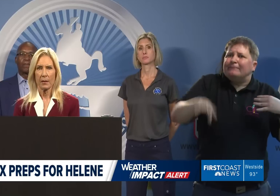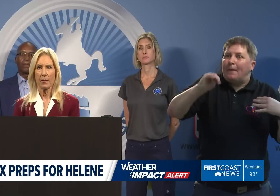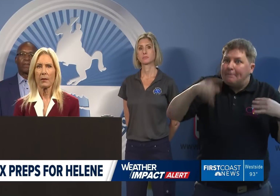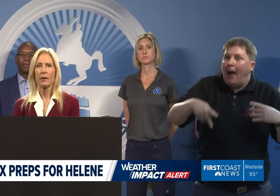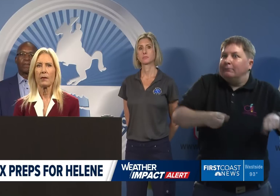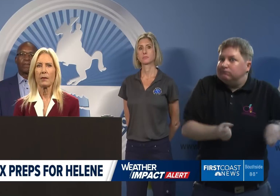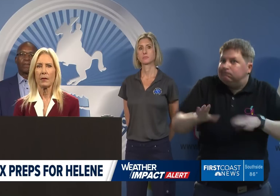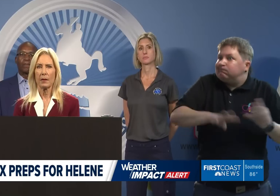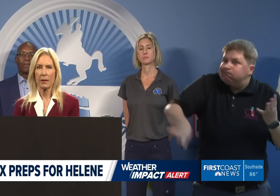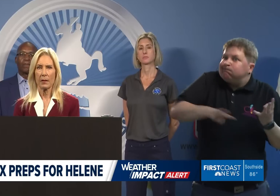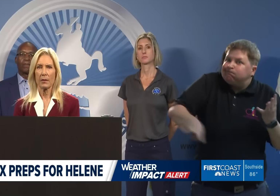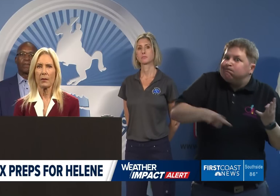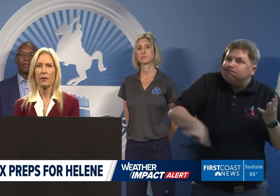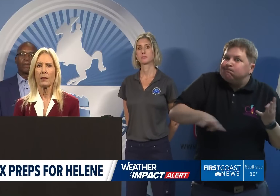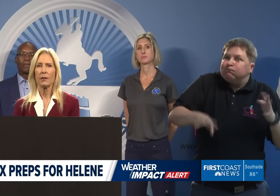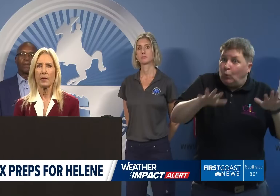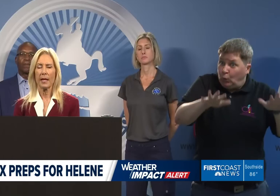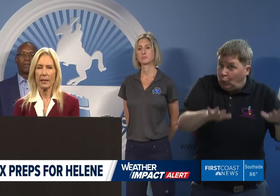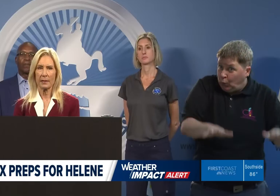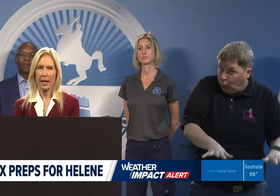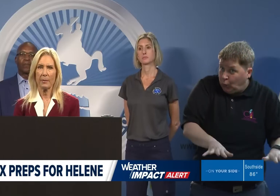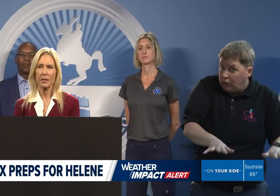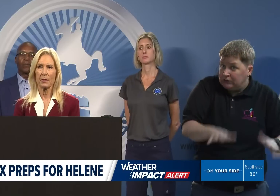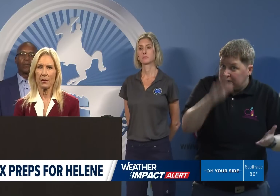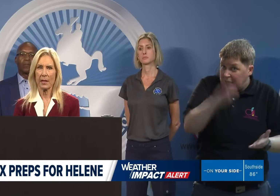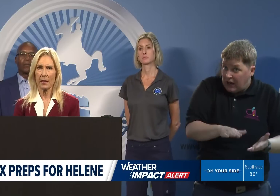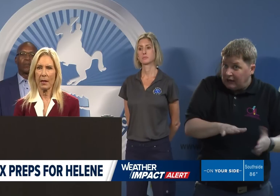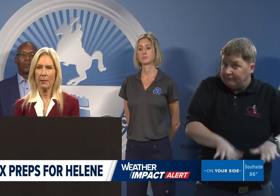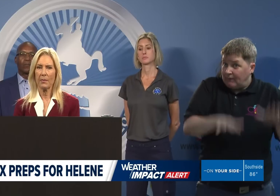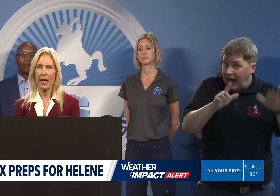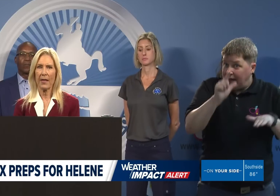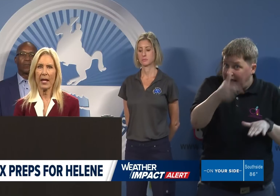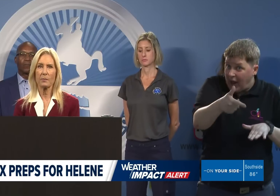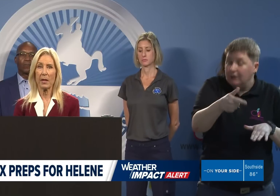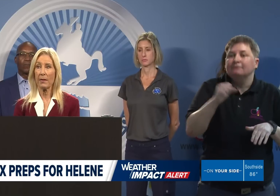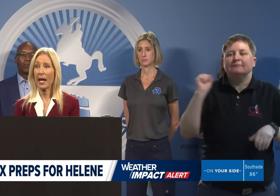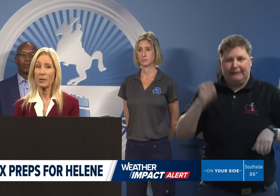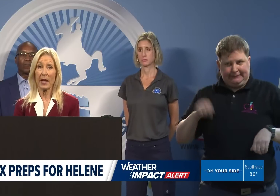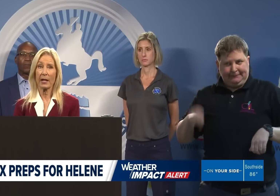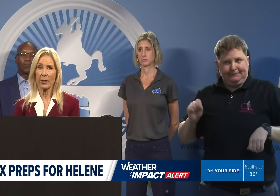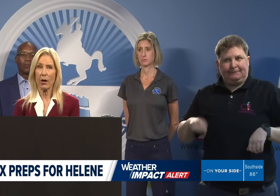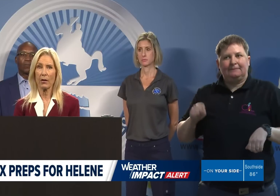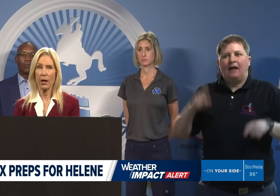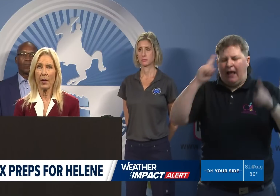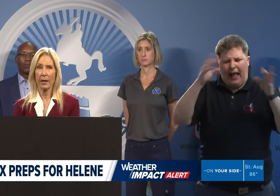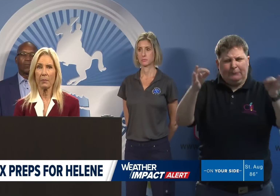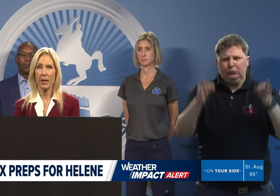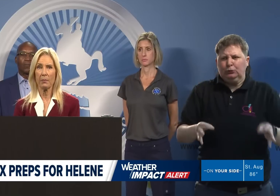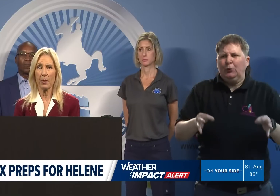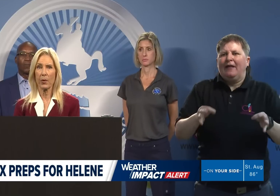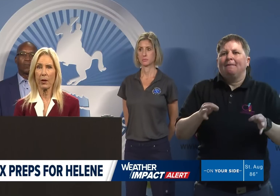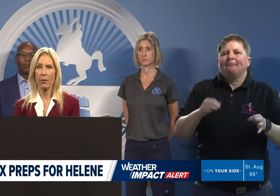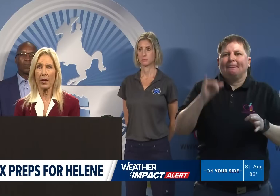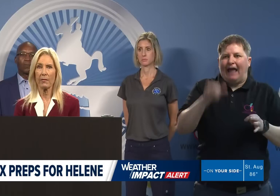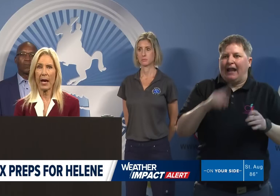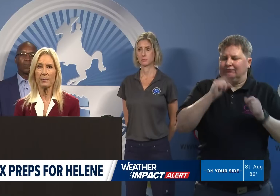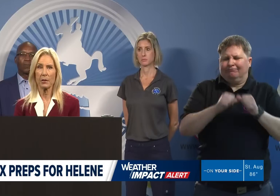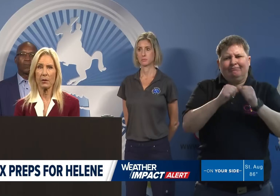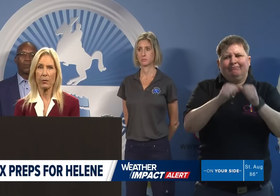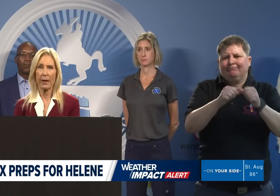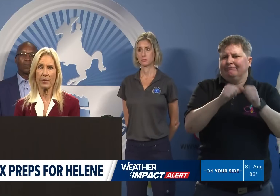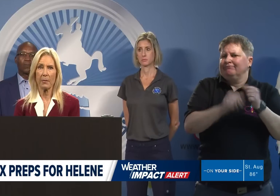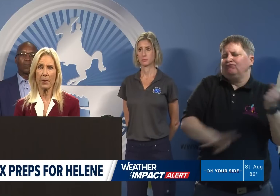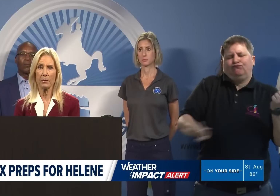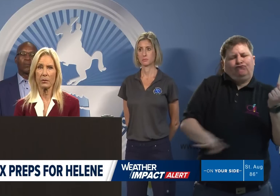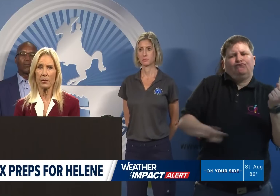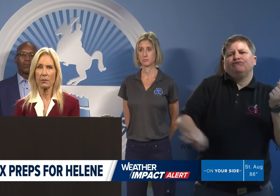whatnot back into over there, so that way it won't flood as much? Yes, absolutely. That has been actually ongoing, but we have